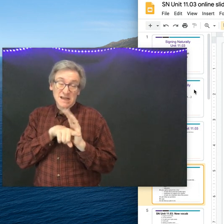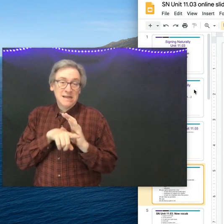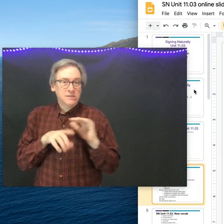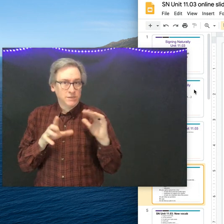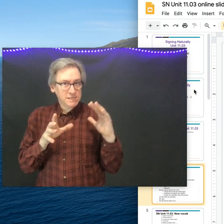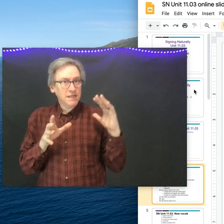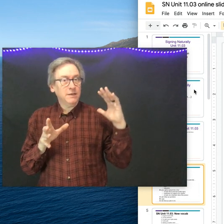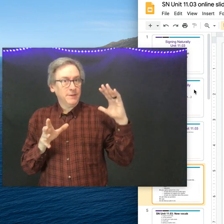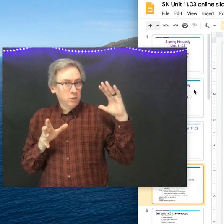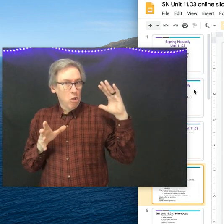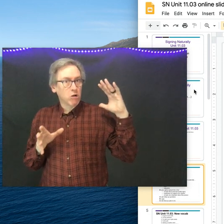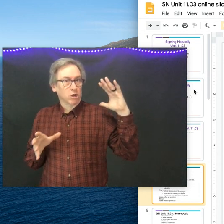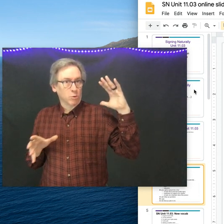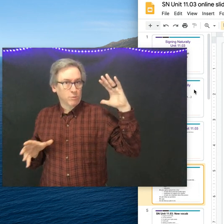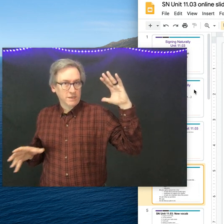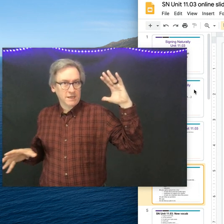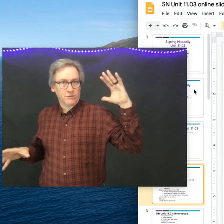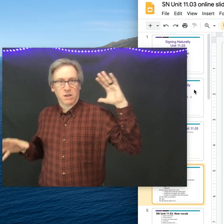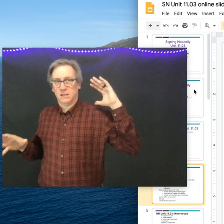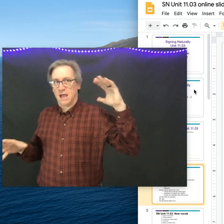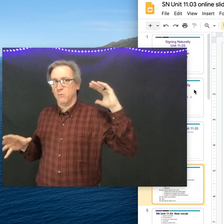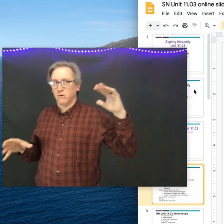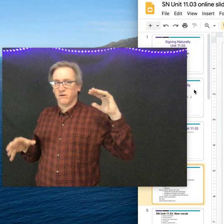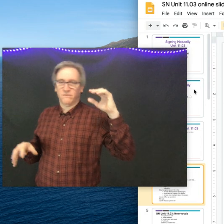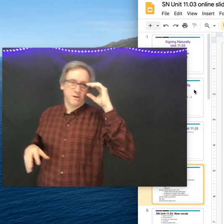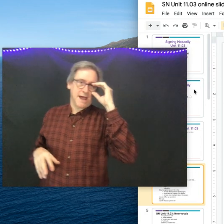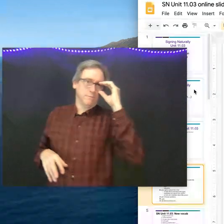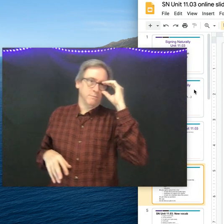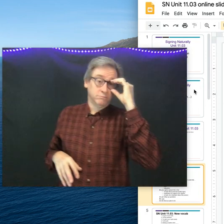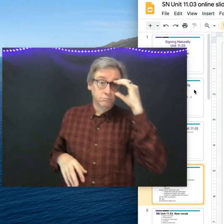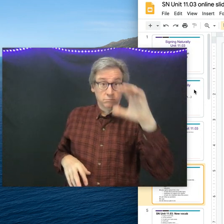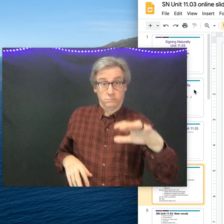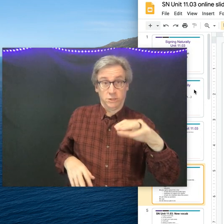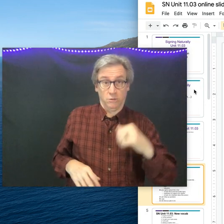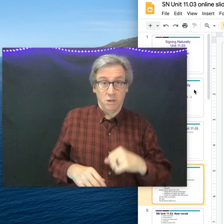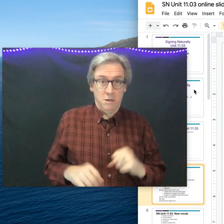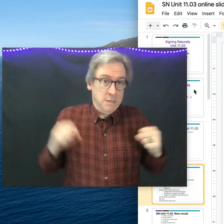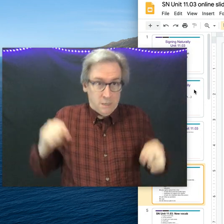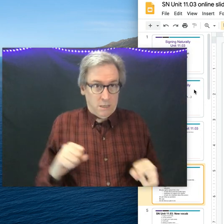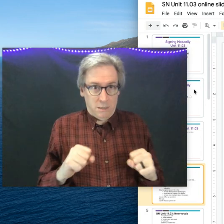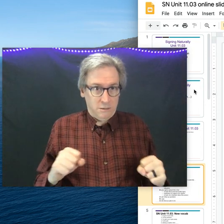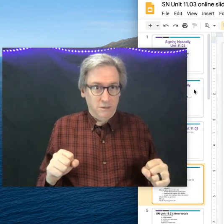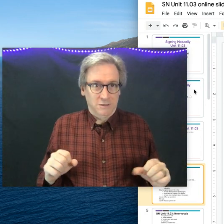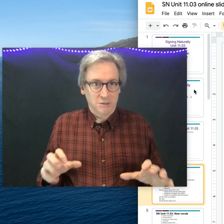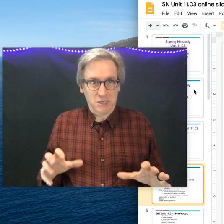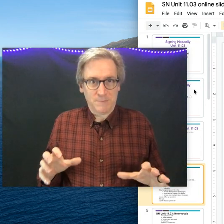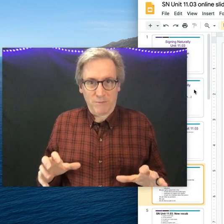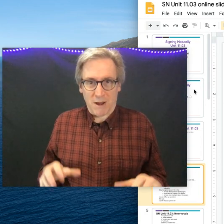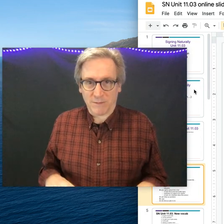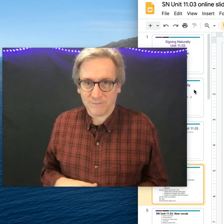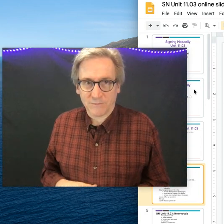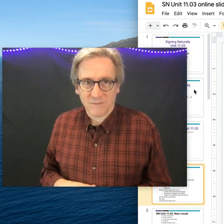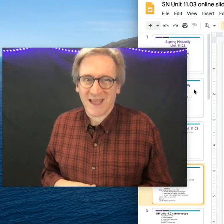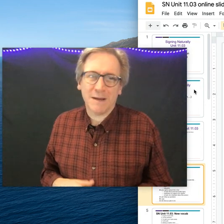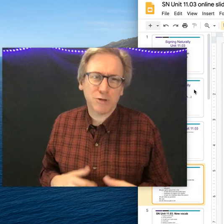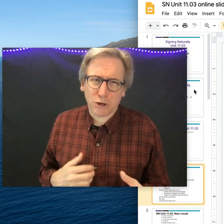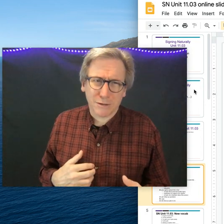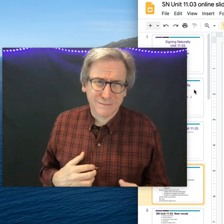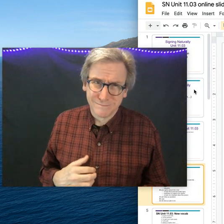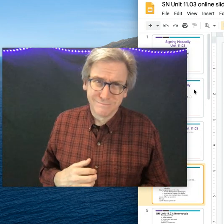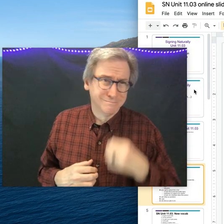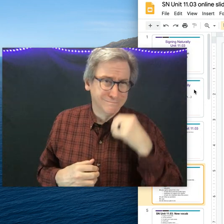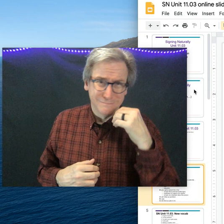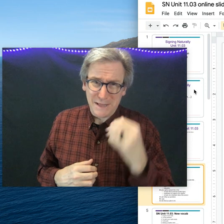negative. So this is getting to be longer. We're putting together a lot more of our vocab. So just be prepped. And I'm